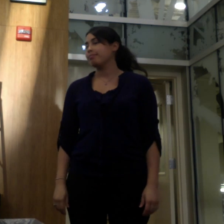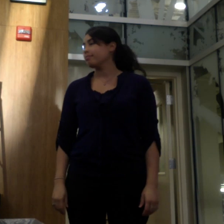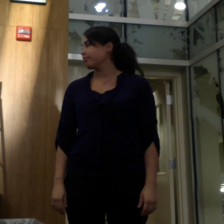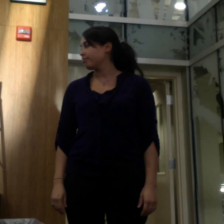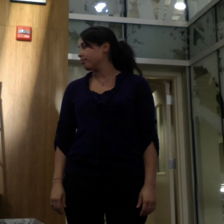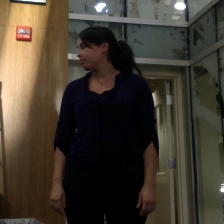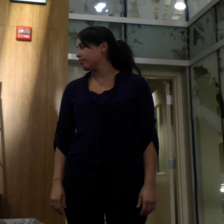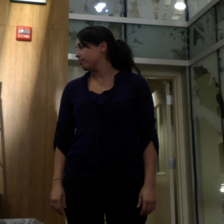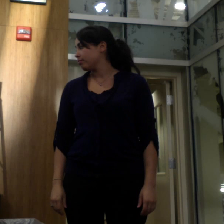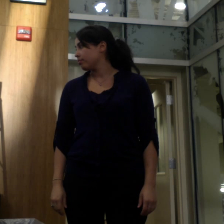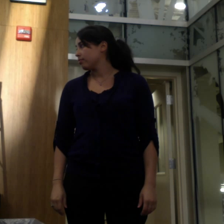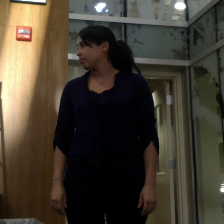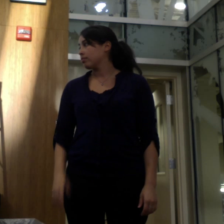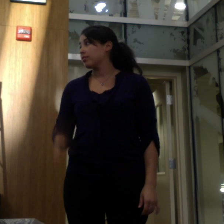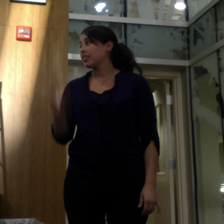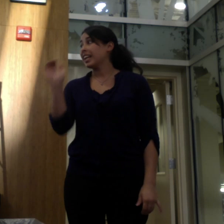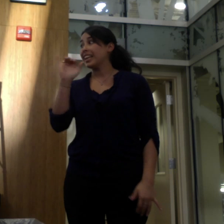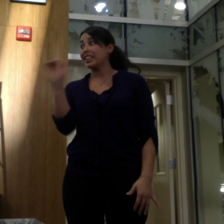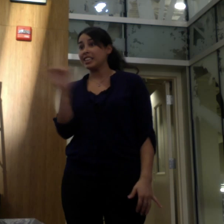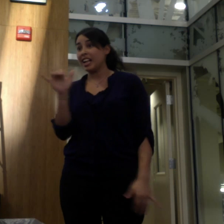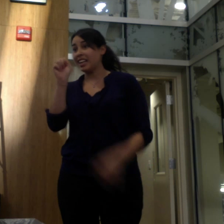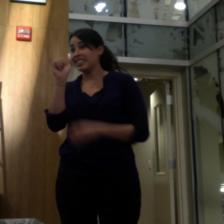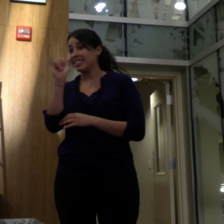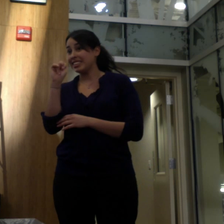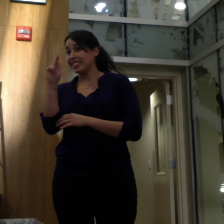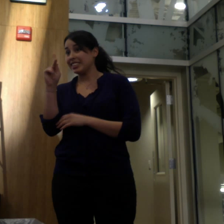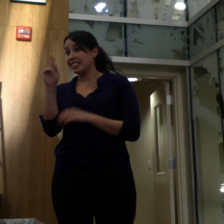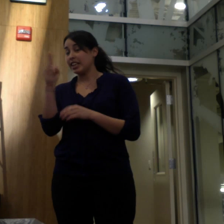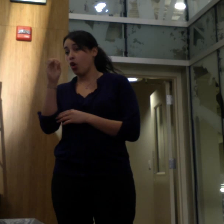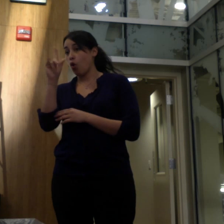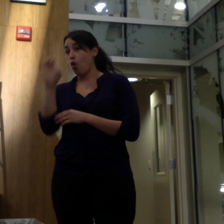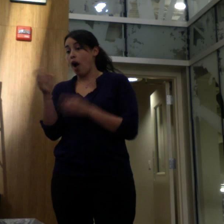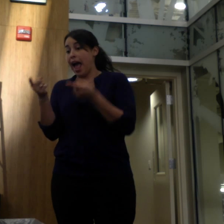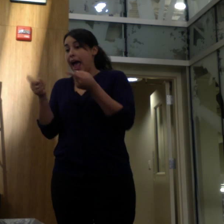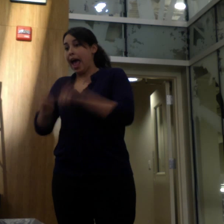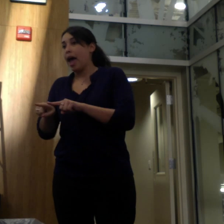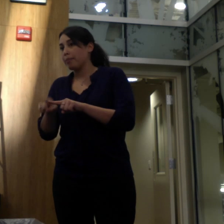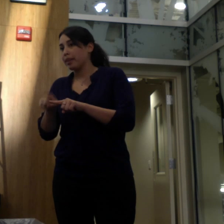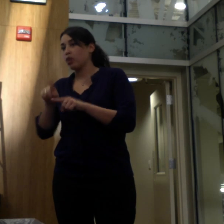So, like a sinkhole happening.